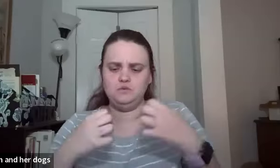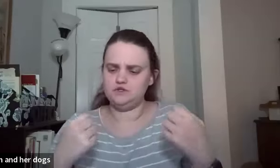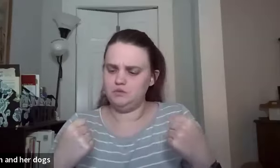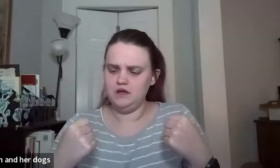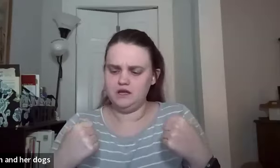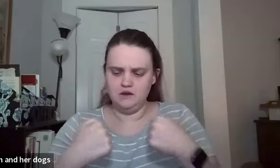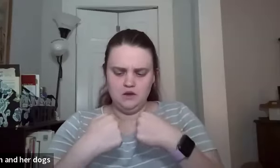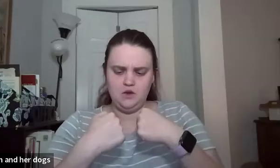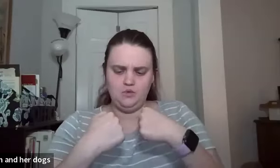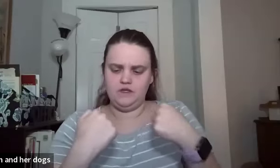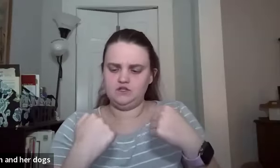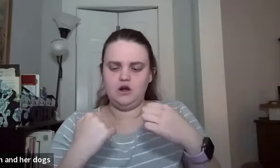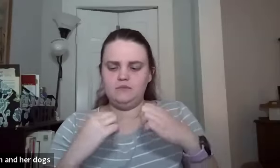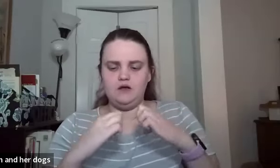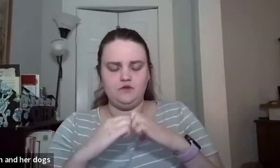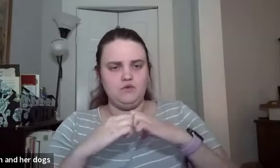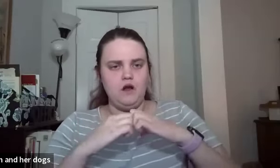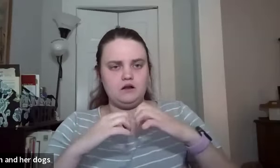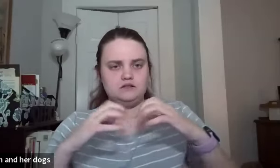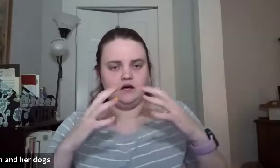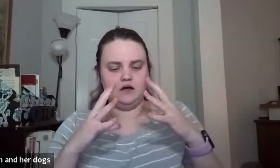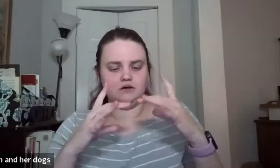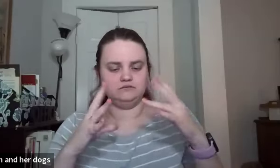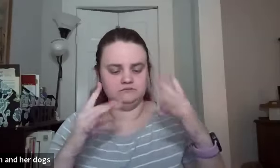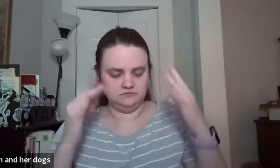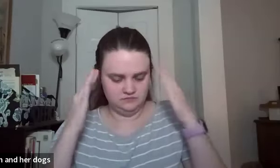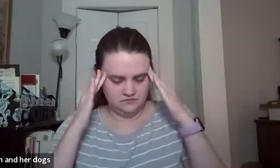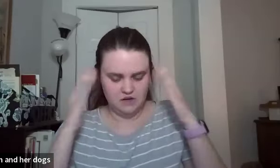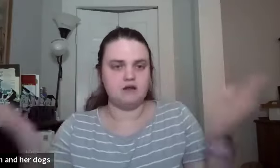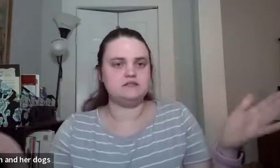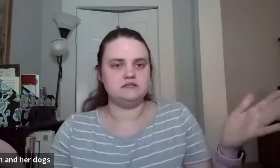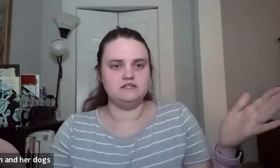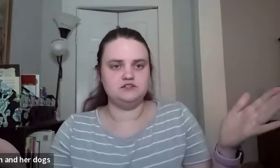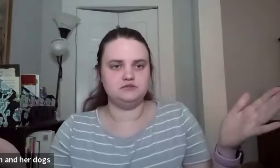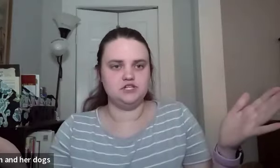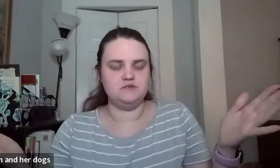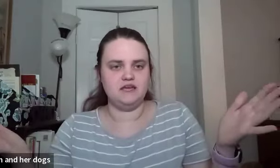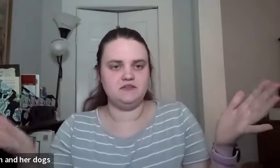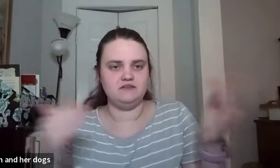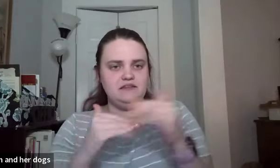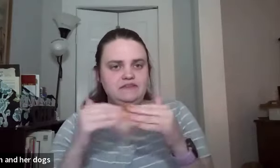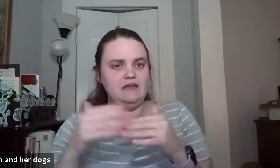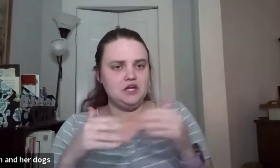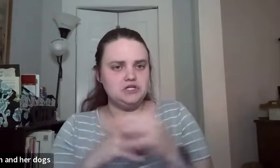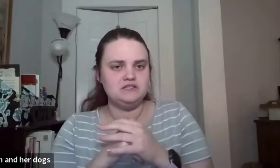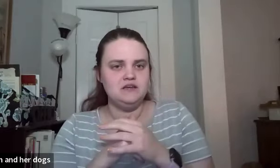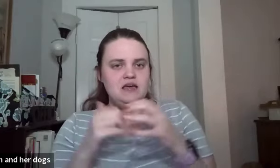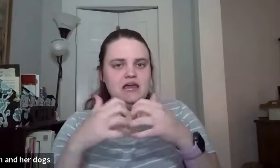There's one where they talk about the rock. Not a science teacher, don't judge me if I can't think of it. Like the layers, and